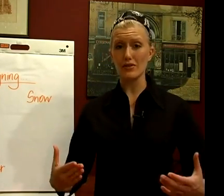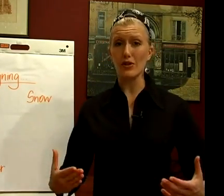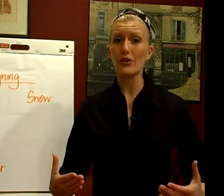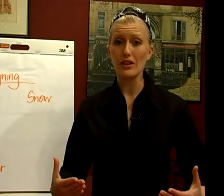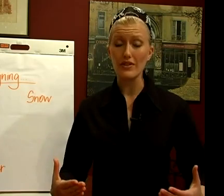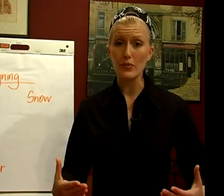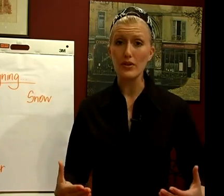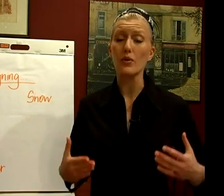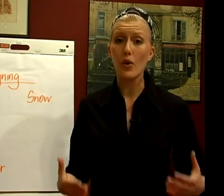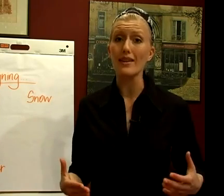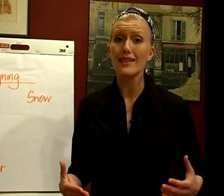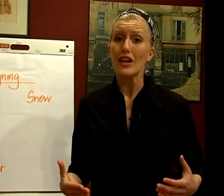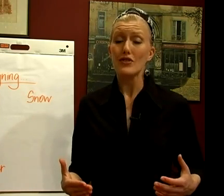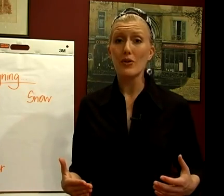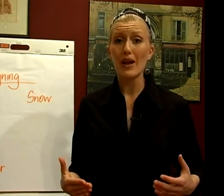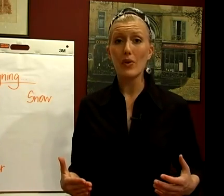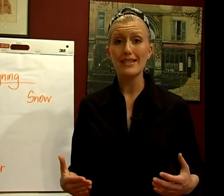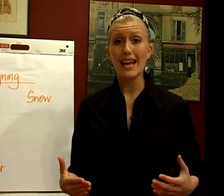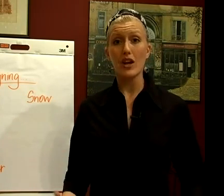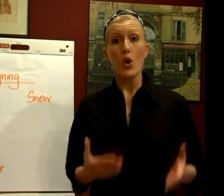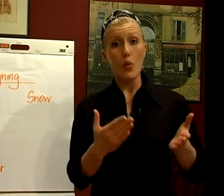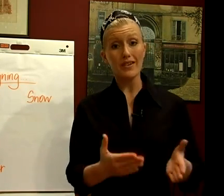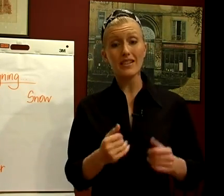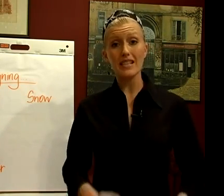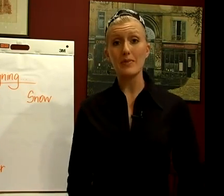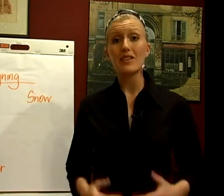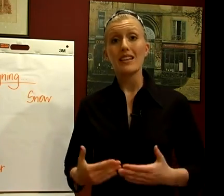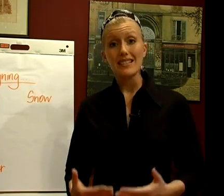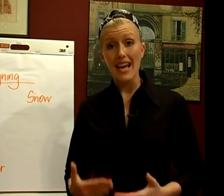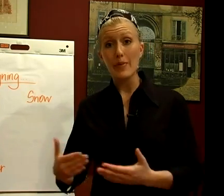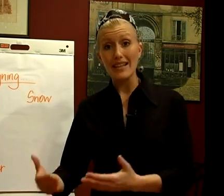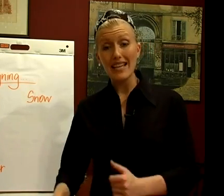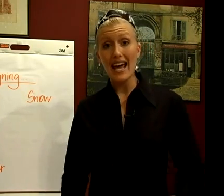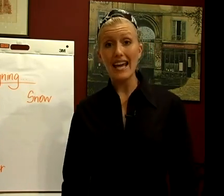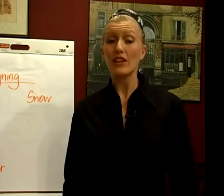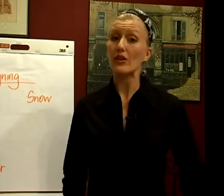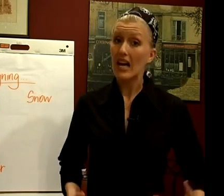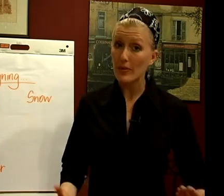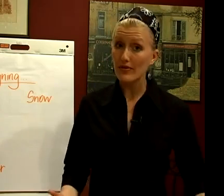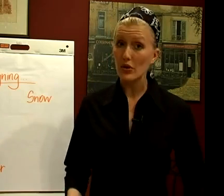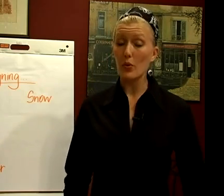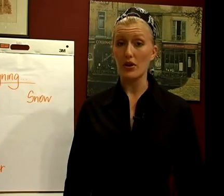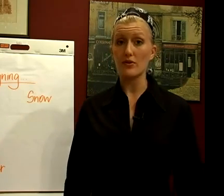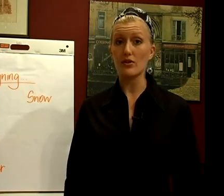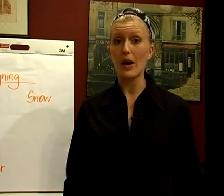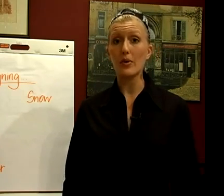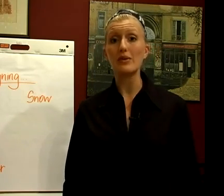learn all of these words at once, so you might want to take one of these clips day by day and learn a couple of new words, which is why we're only